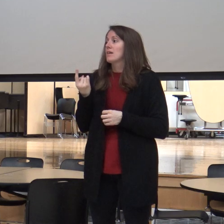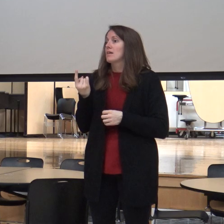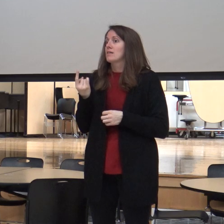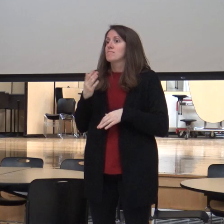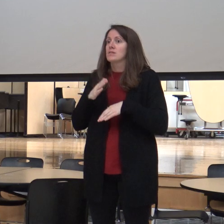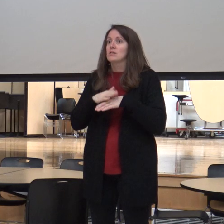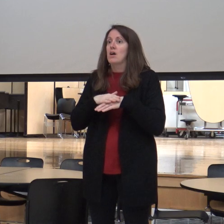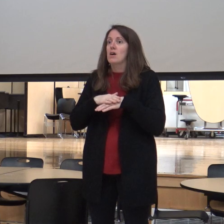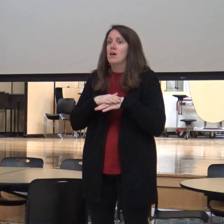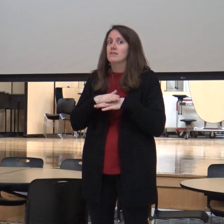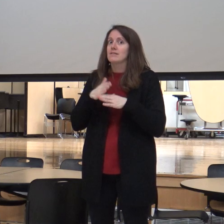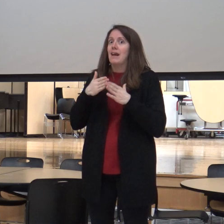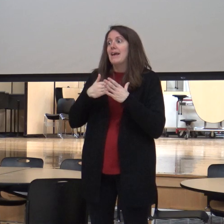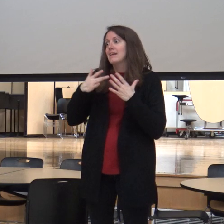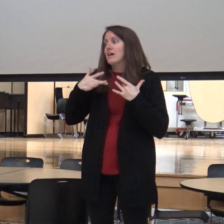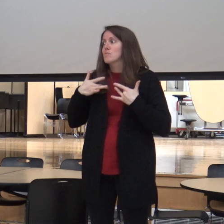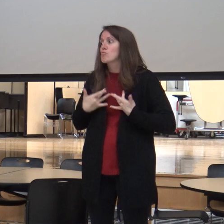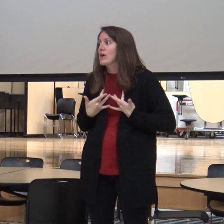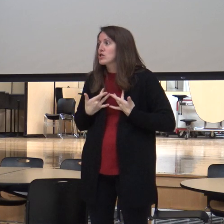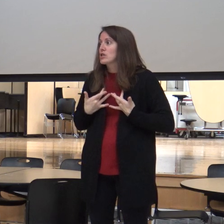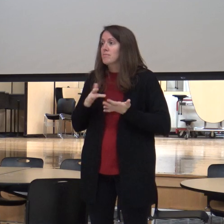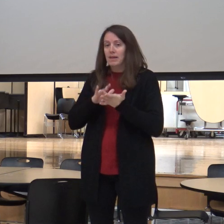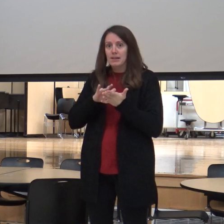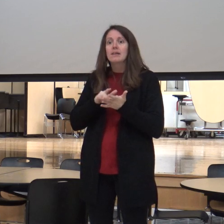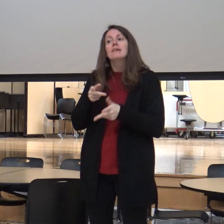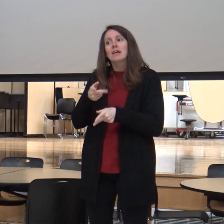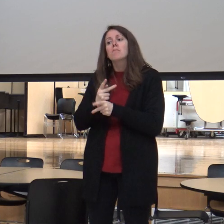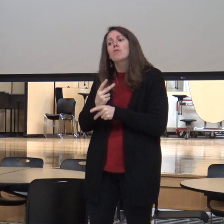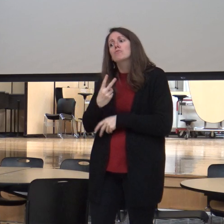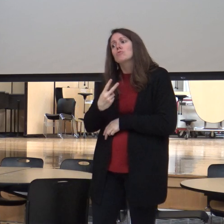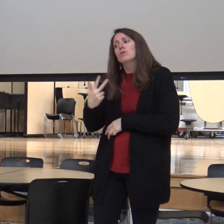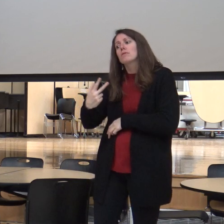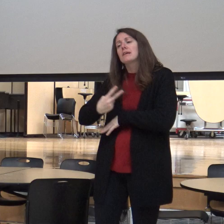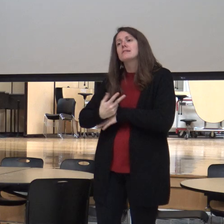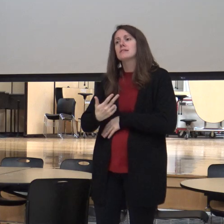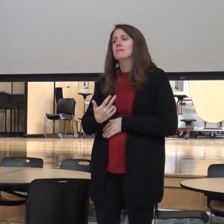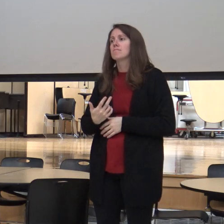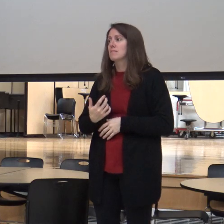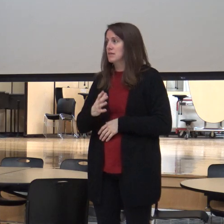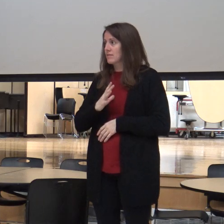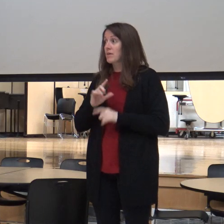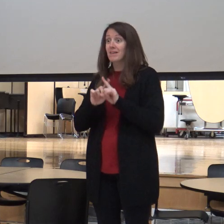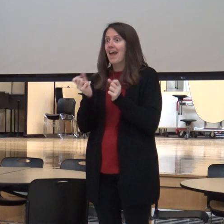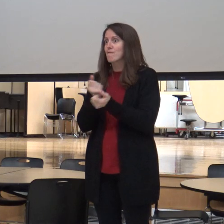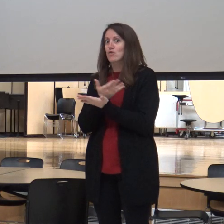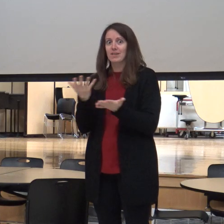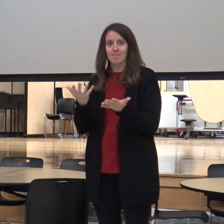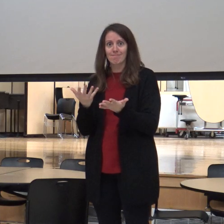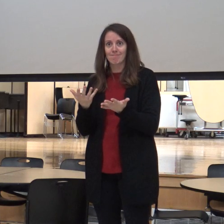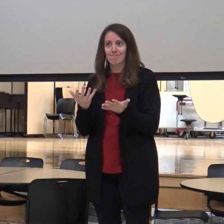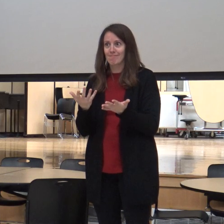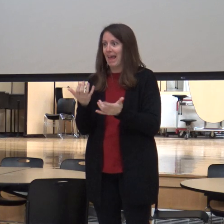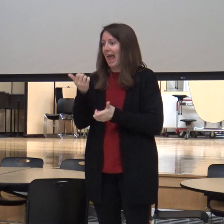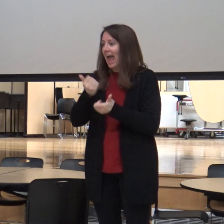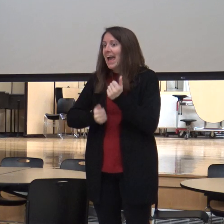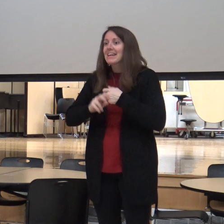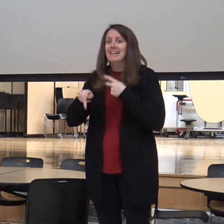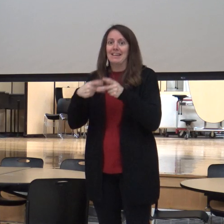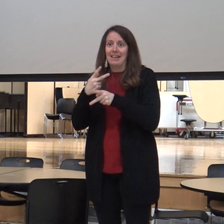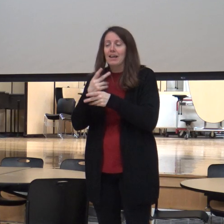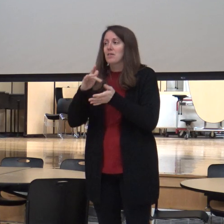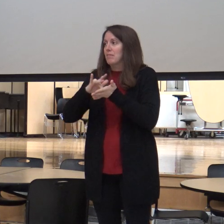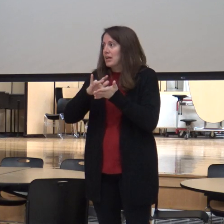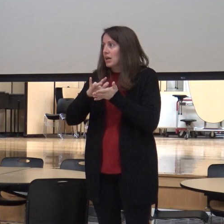antidepressant med, you know, keep 2 or 3 days out, that's fine. Everything, Tylenol, ibuprofen, cold medicine, whatever. Some